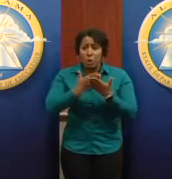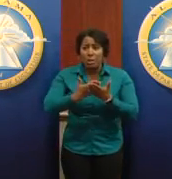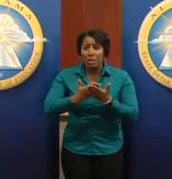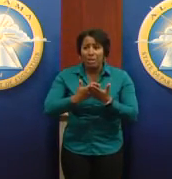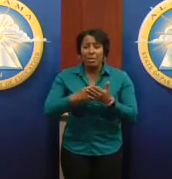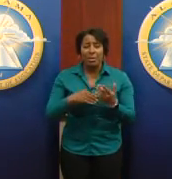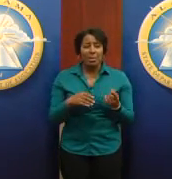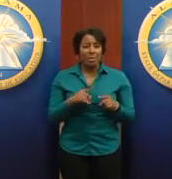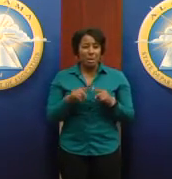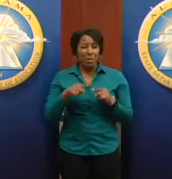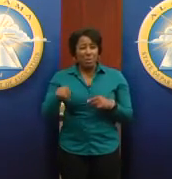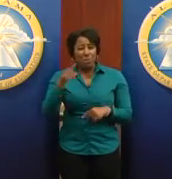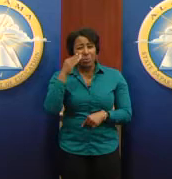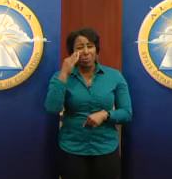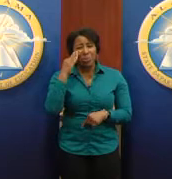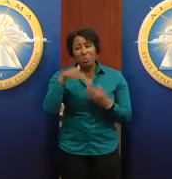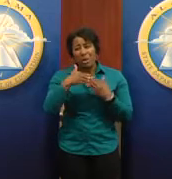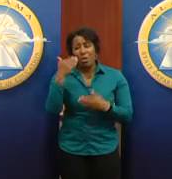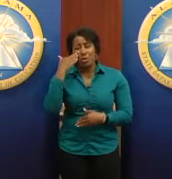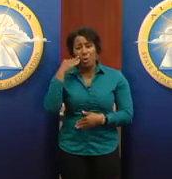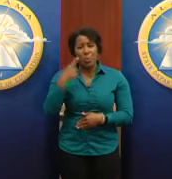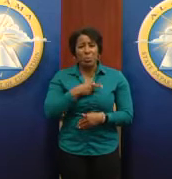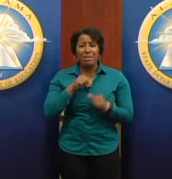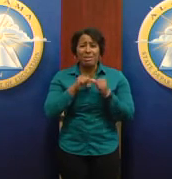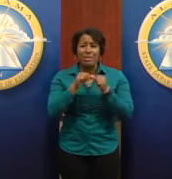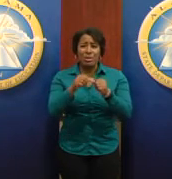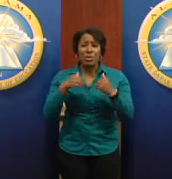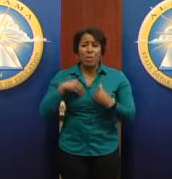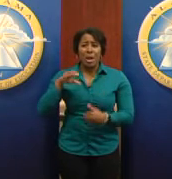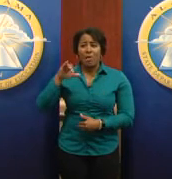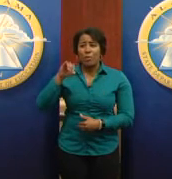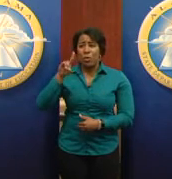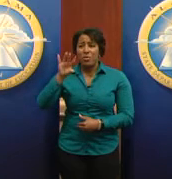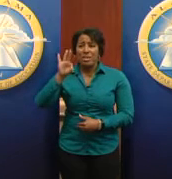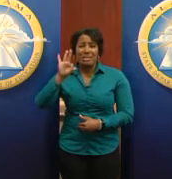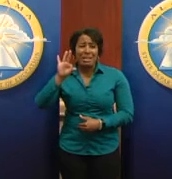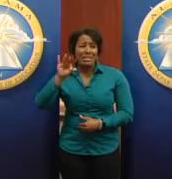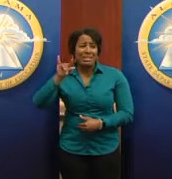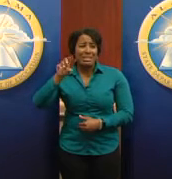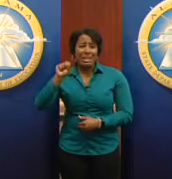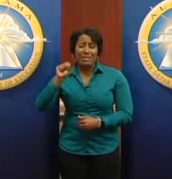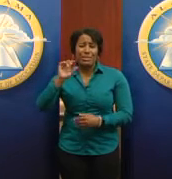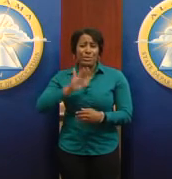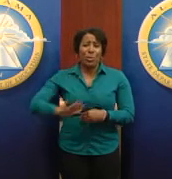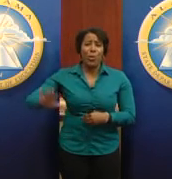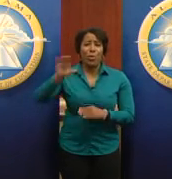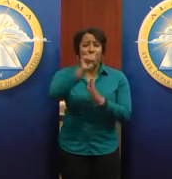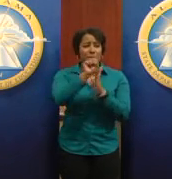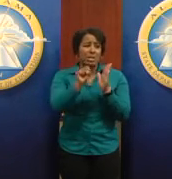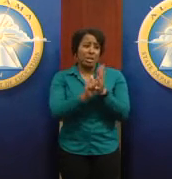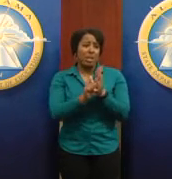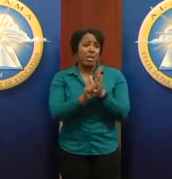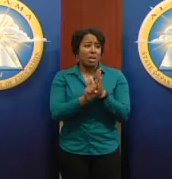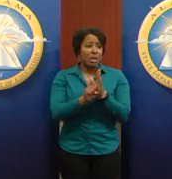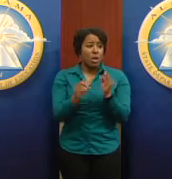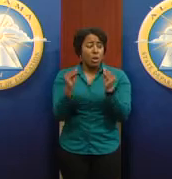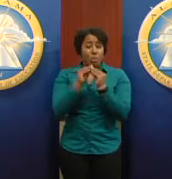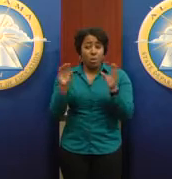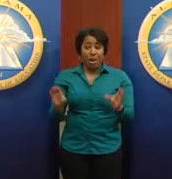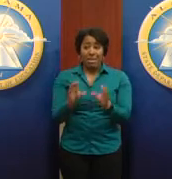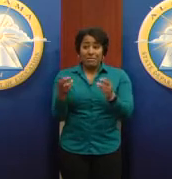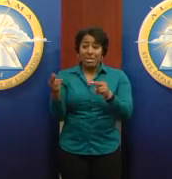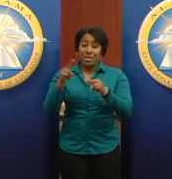all aware that we continue to have cases around the state. There's increased risk as we increase our